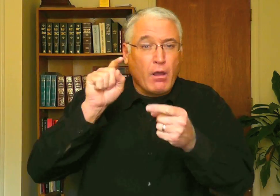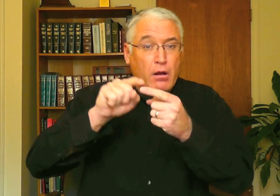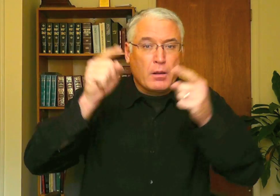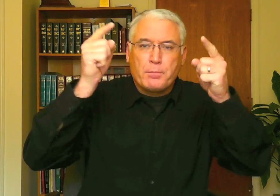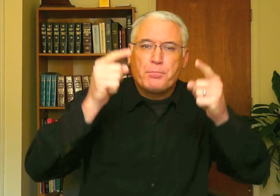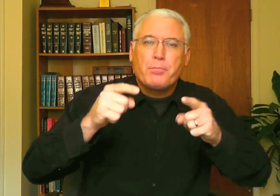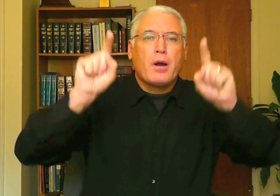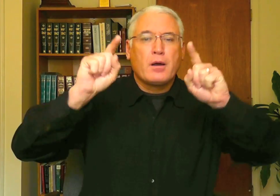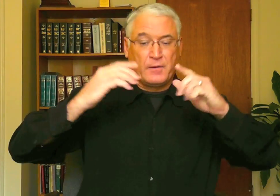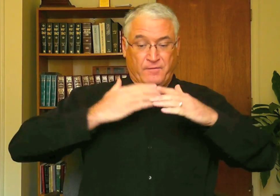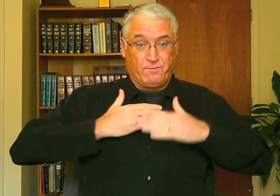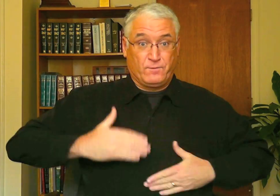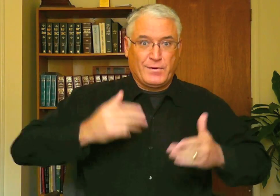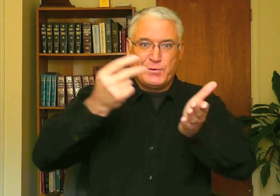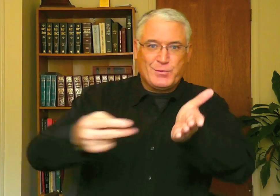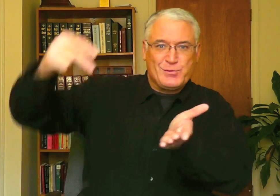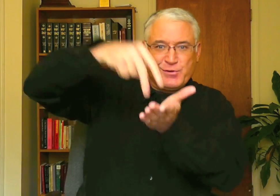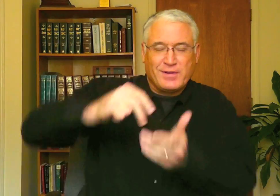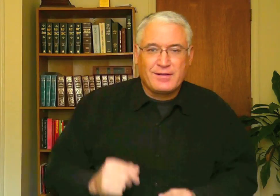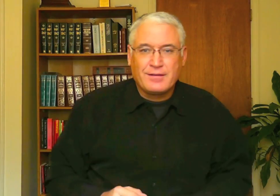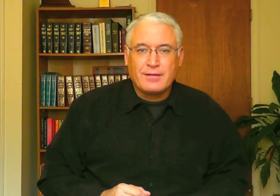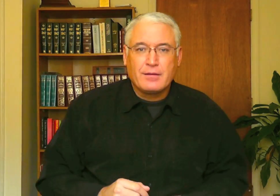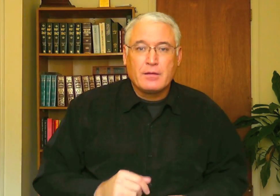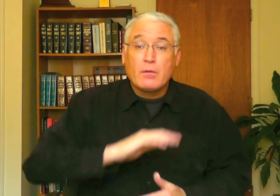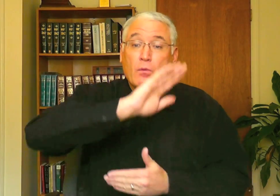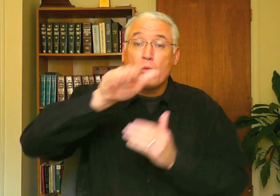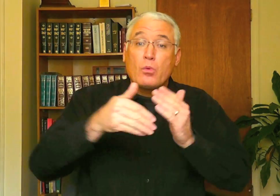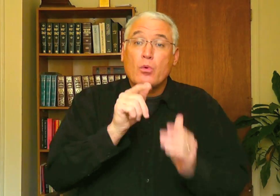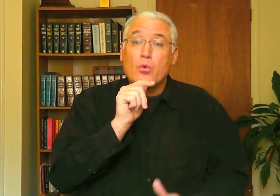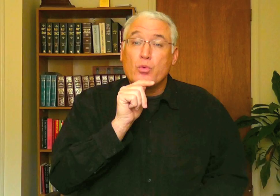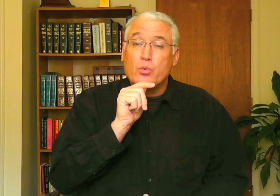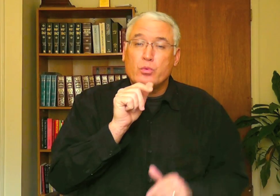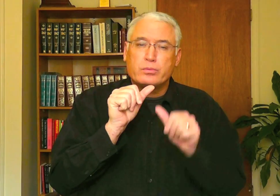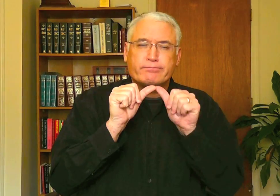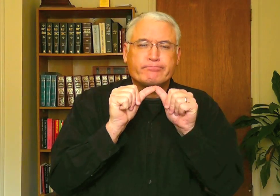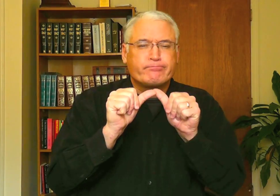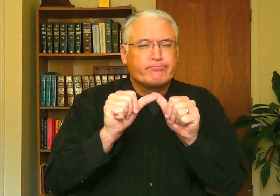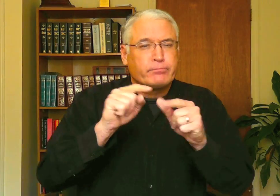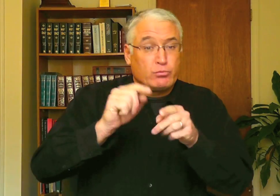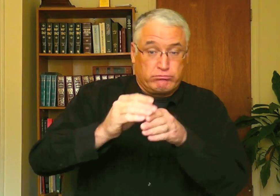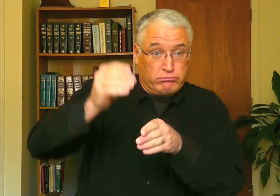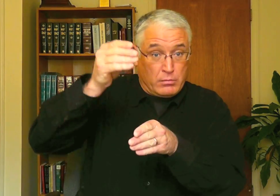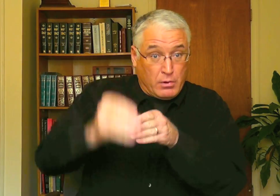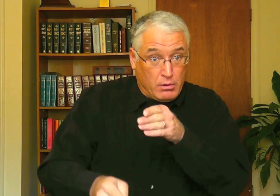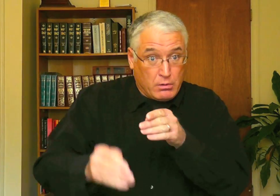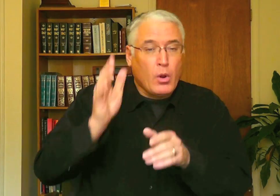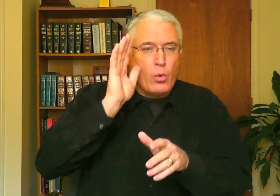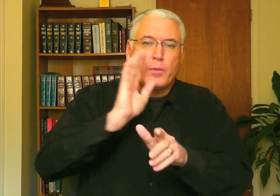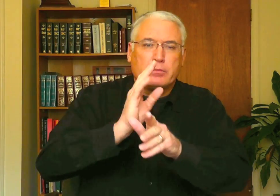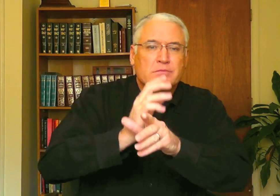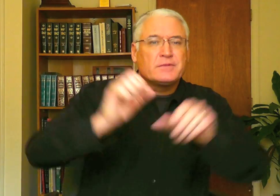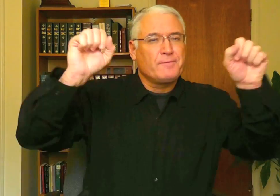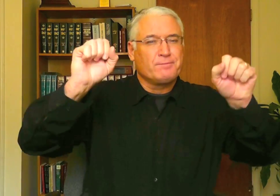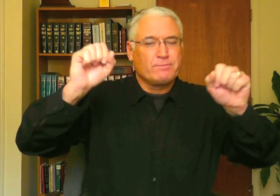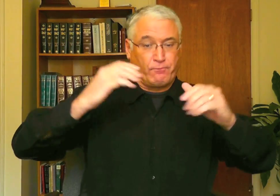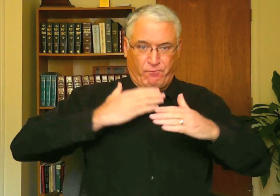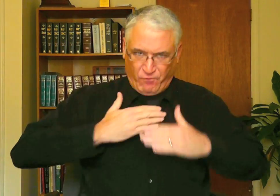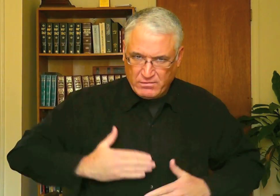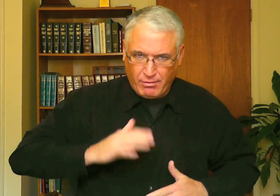if we persevere until the end of our life, we will arise physically and spiritually. So we continue on, and God